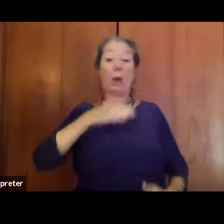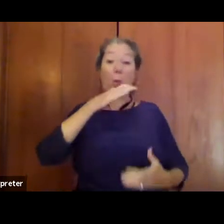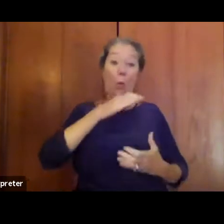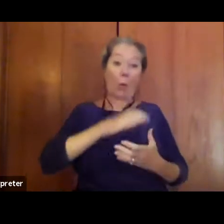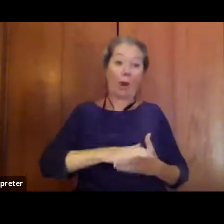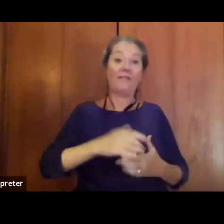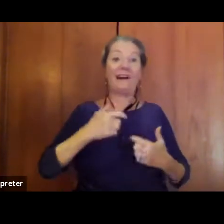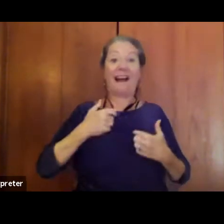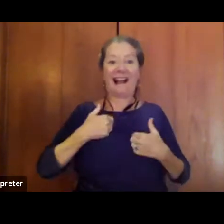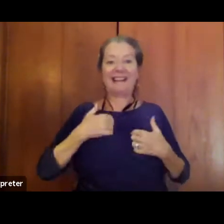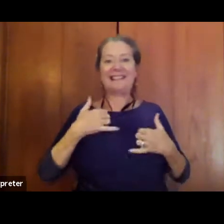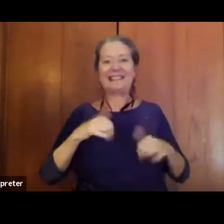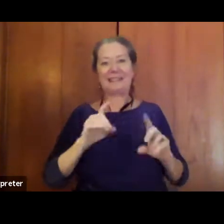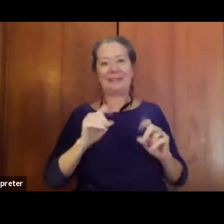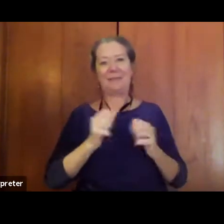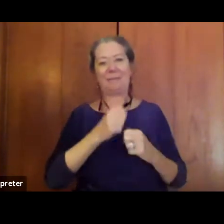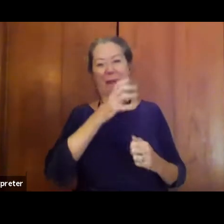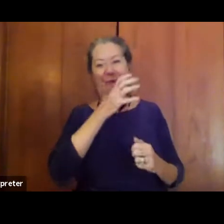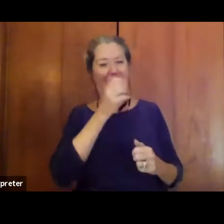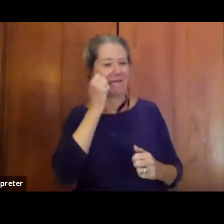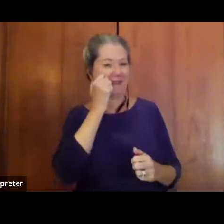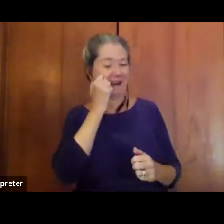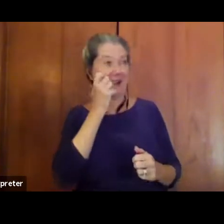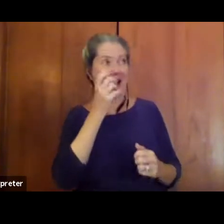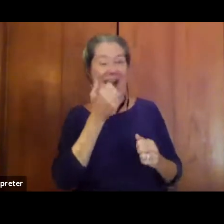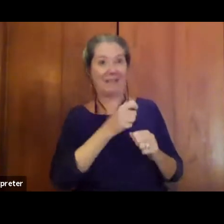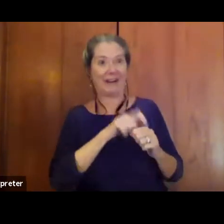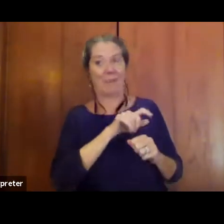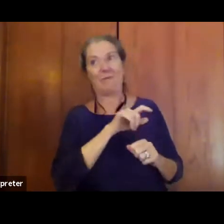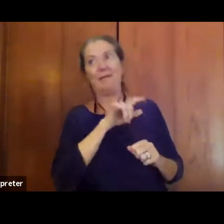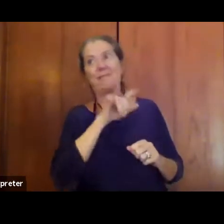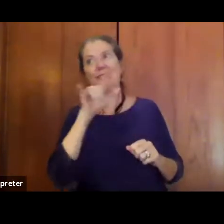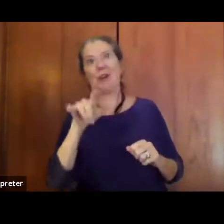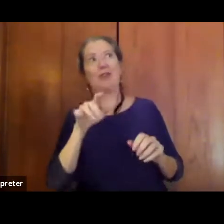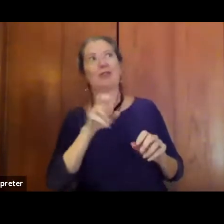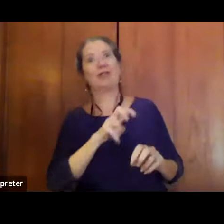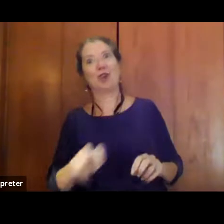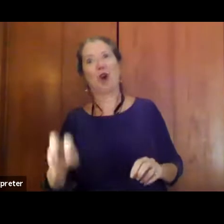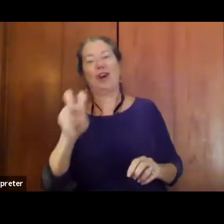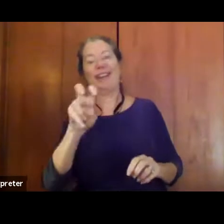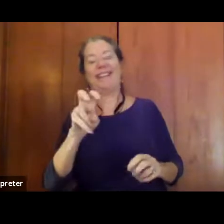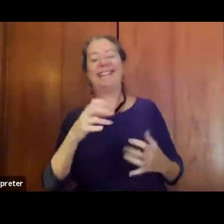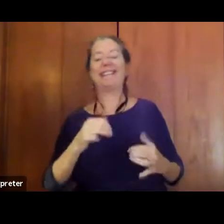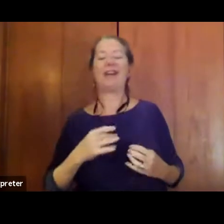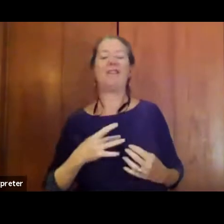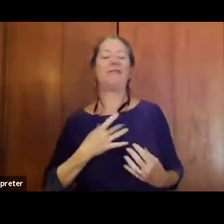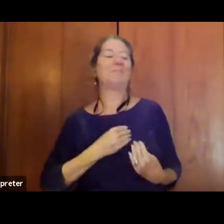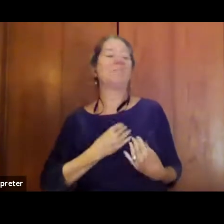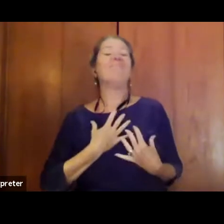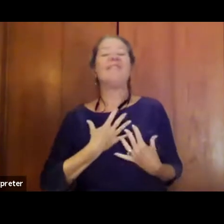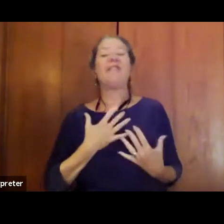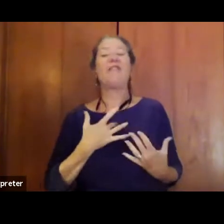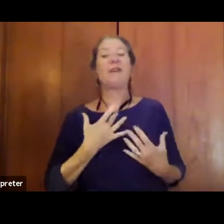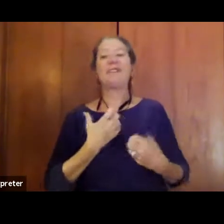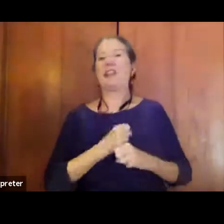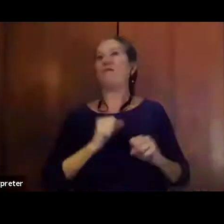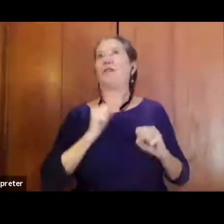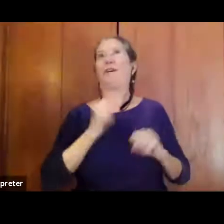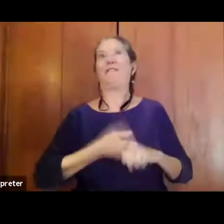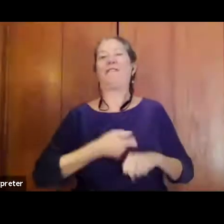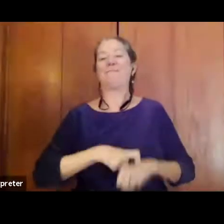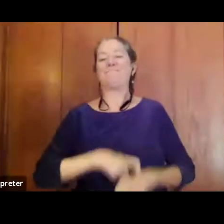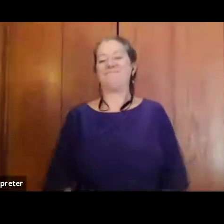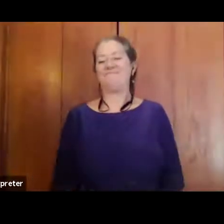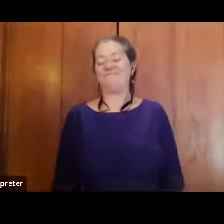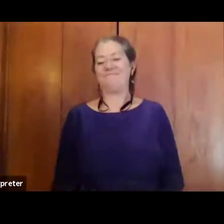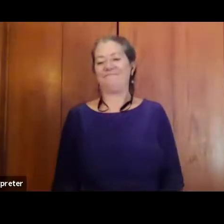today when our journeys take us somewhere a bit further. I'll tell you, it still warms my heart and makes me feel safer. I'd